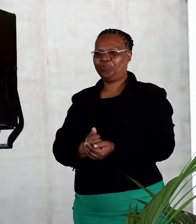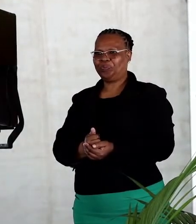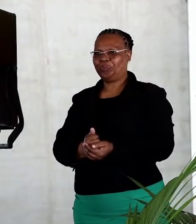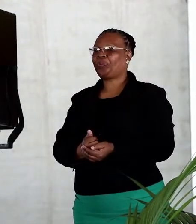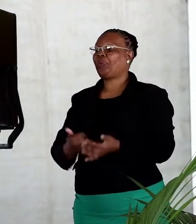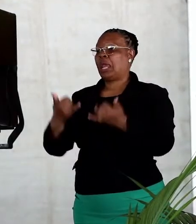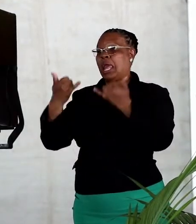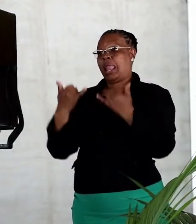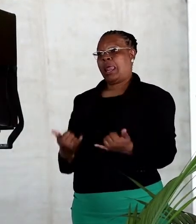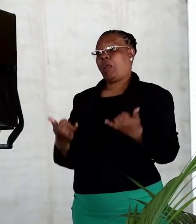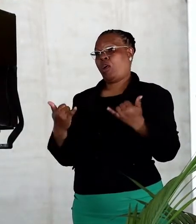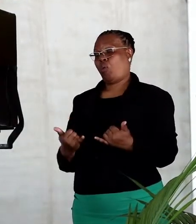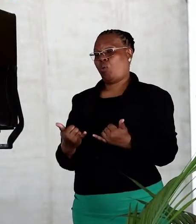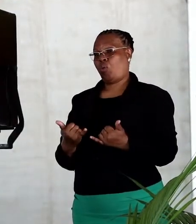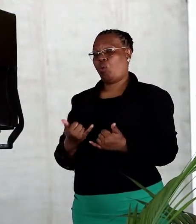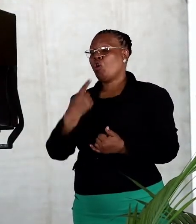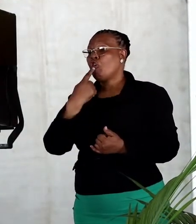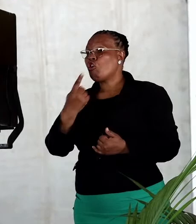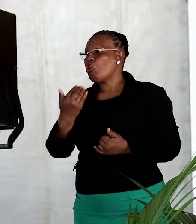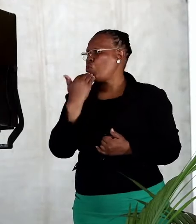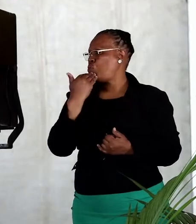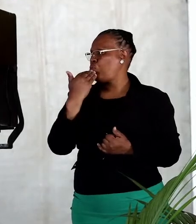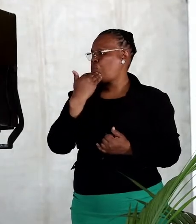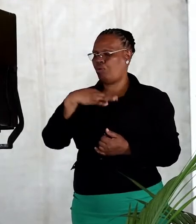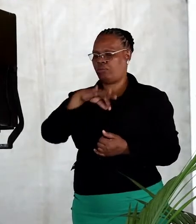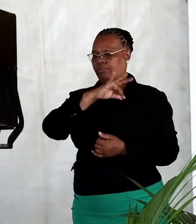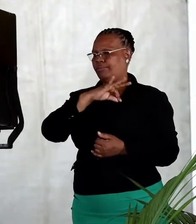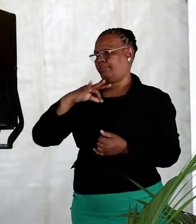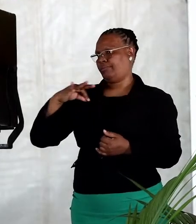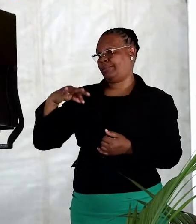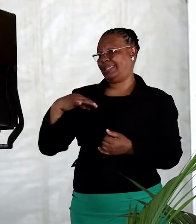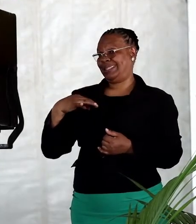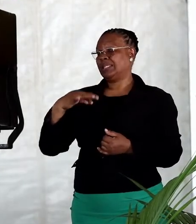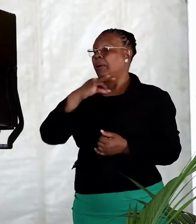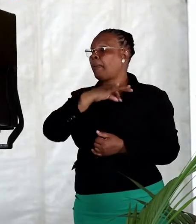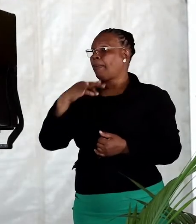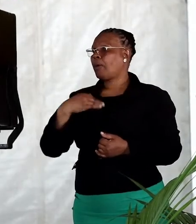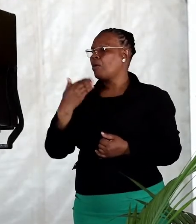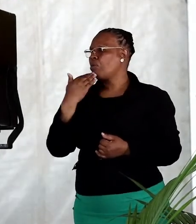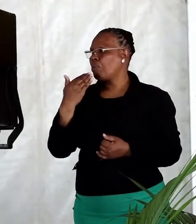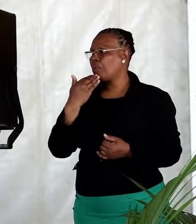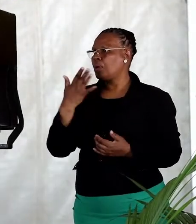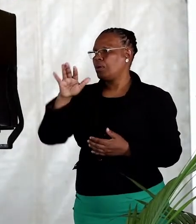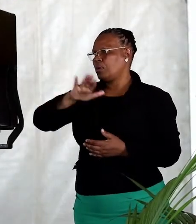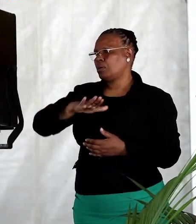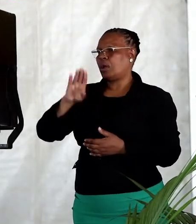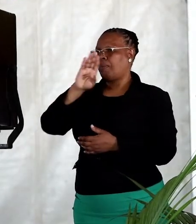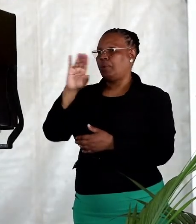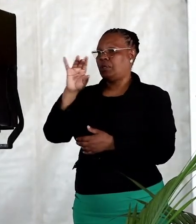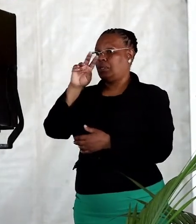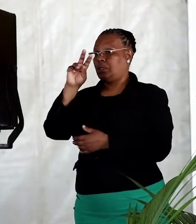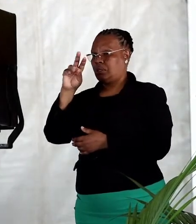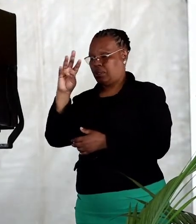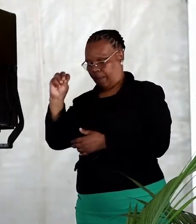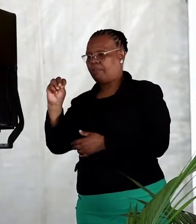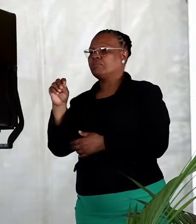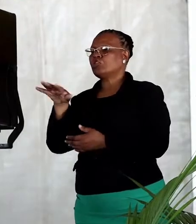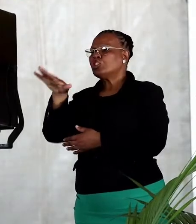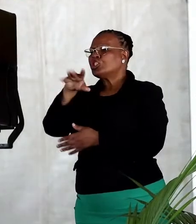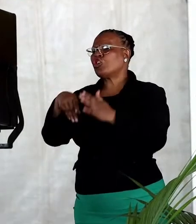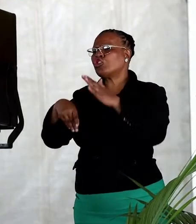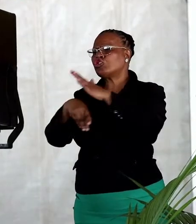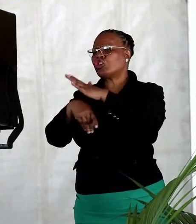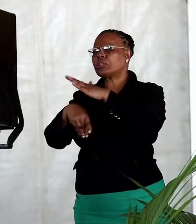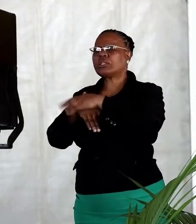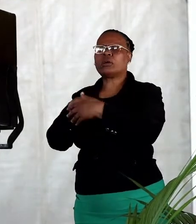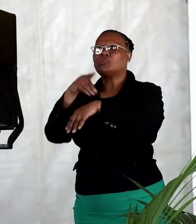usodolophi wale metro kuthiwa yi Buffalo City ise Dr. WB Khubusana region,